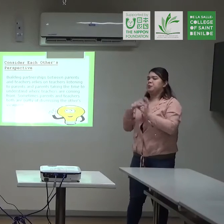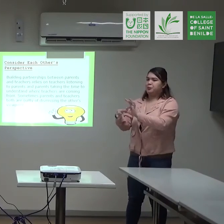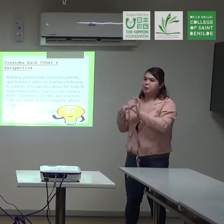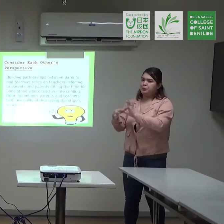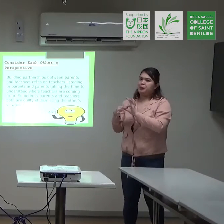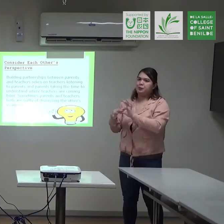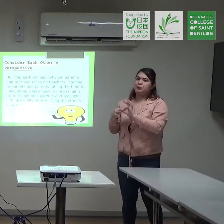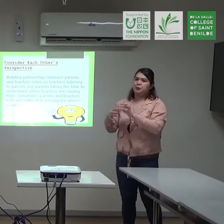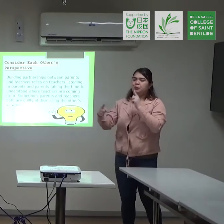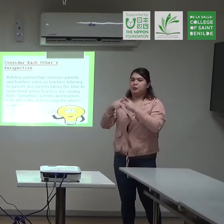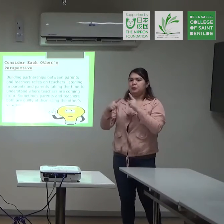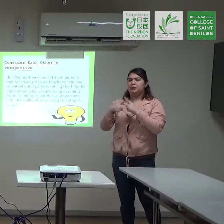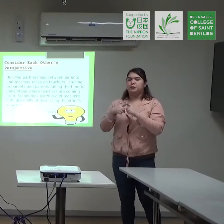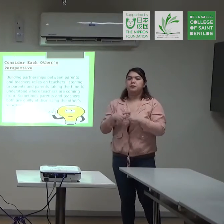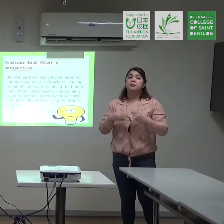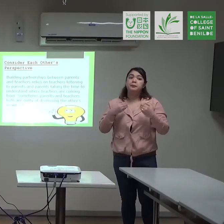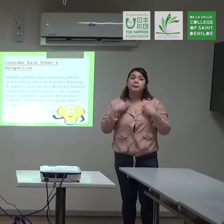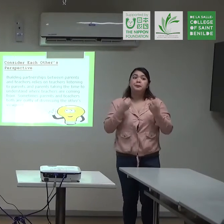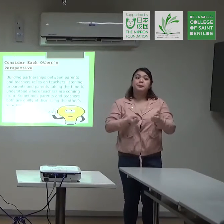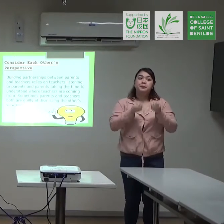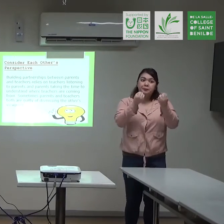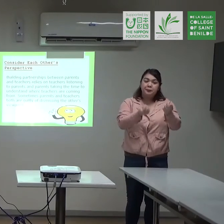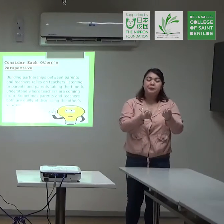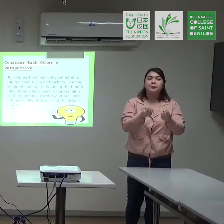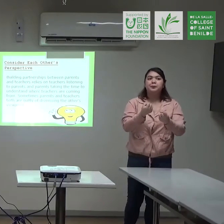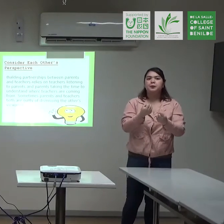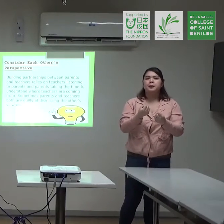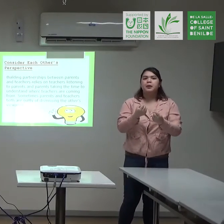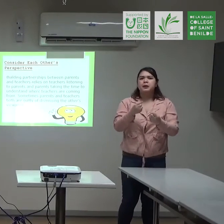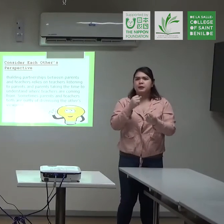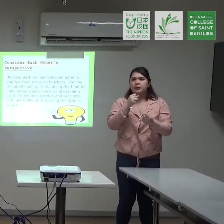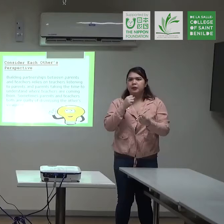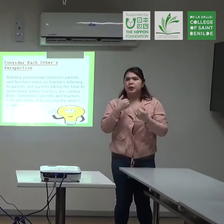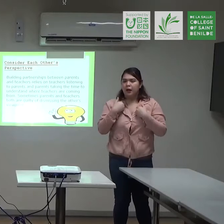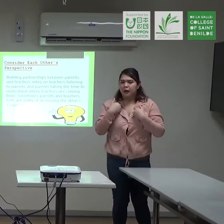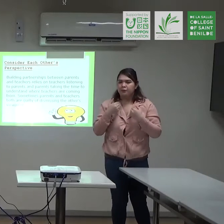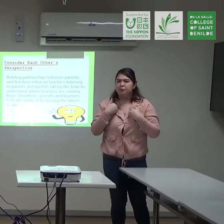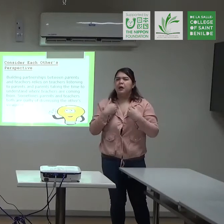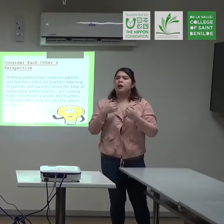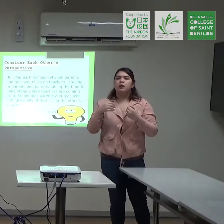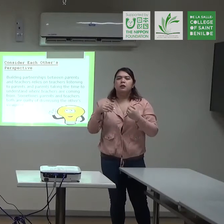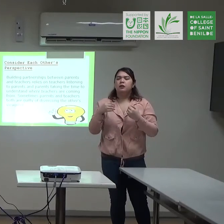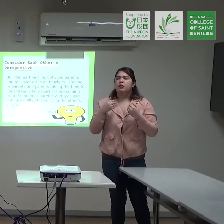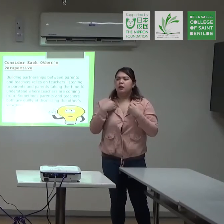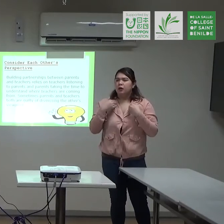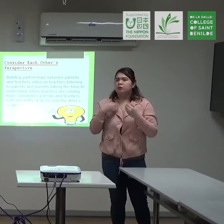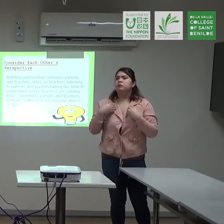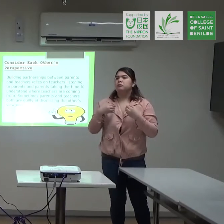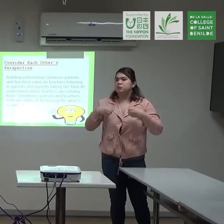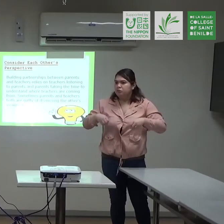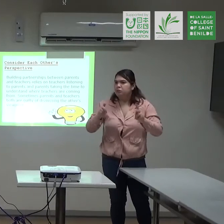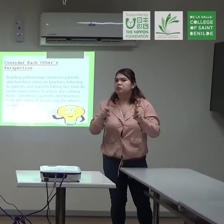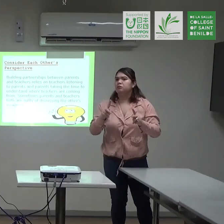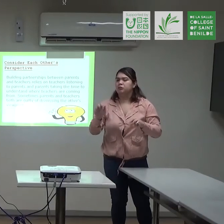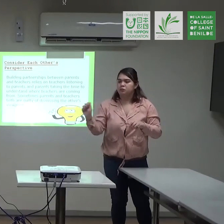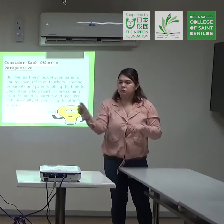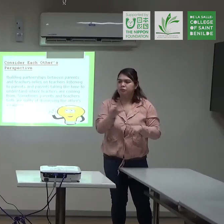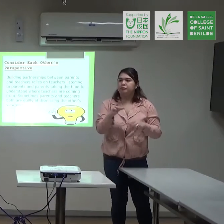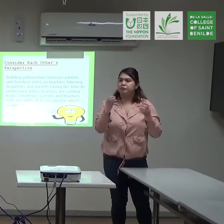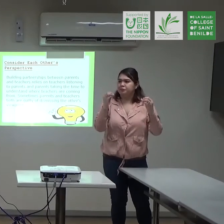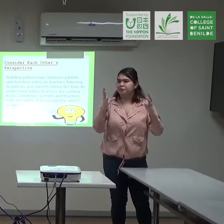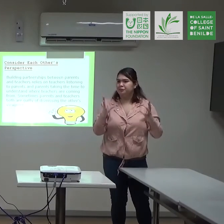would suggest for a small school ito, hindi lang si May magsalita. All the teachers should be, during